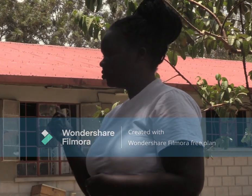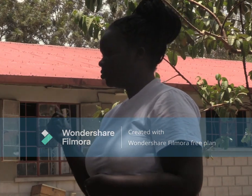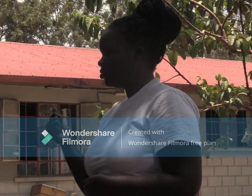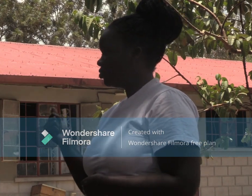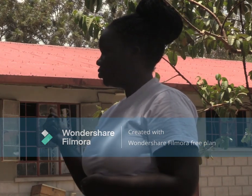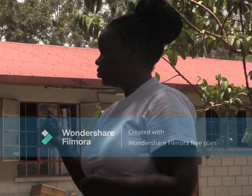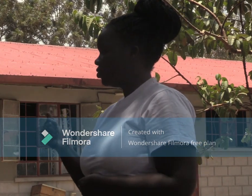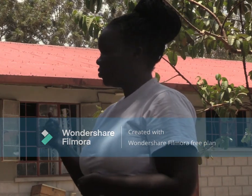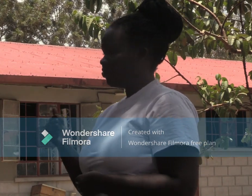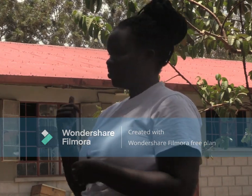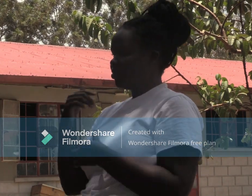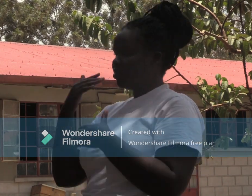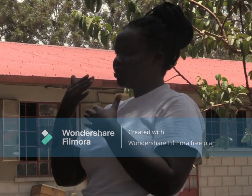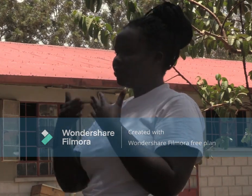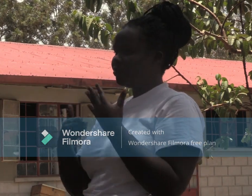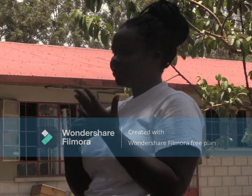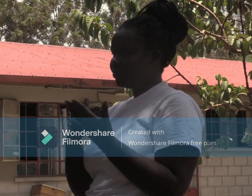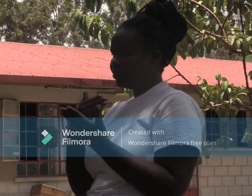communication field.